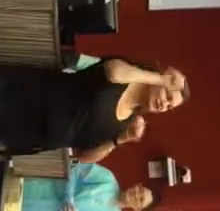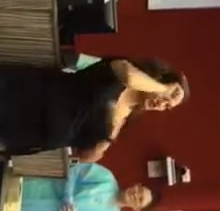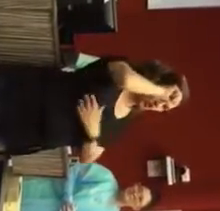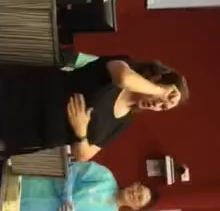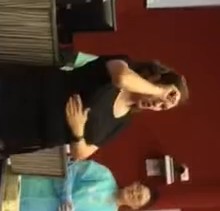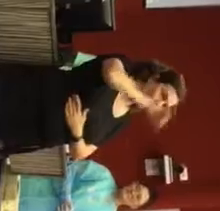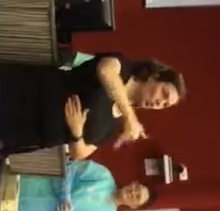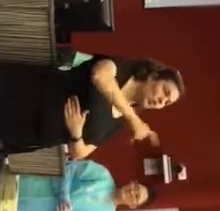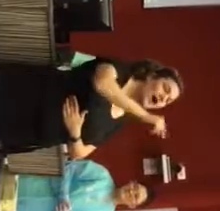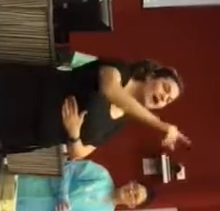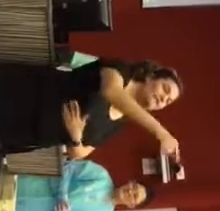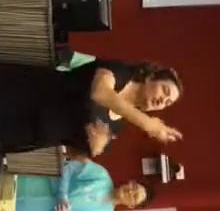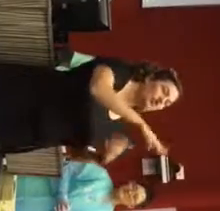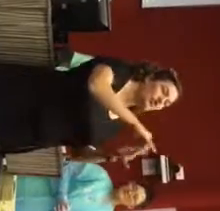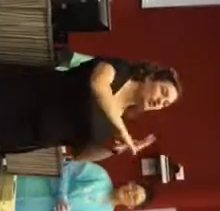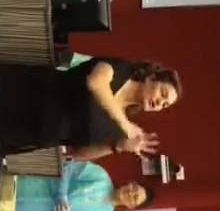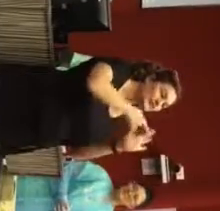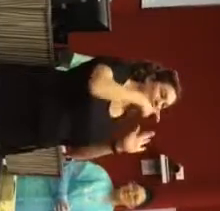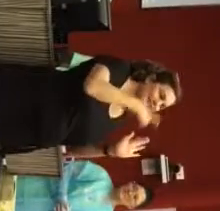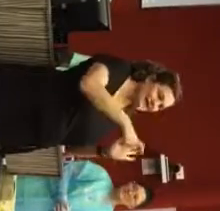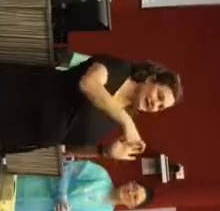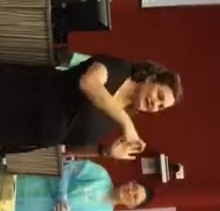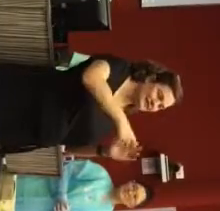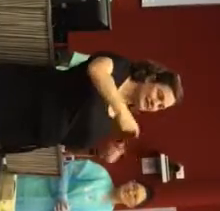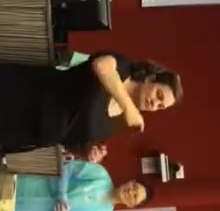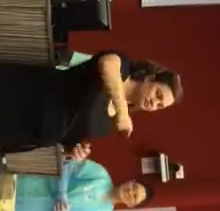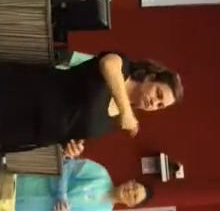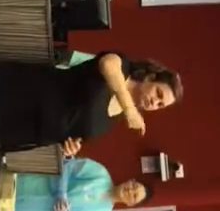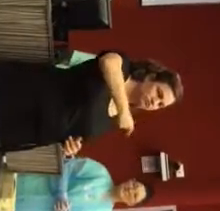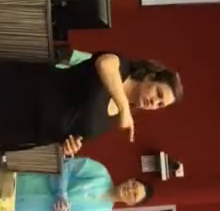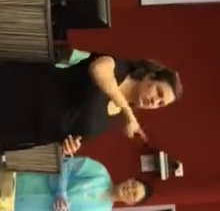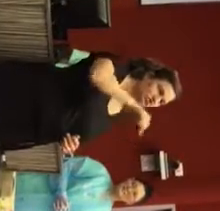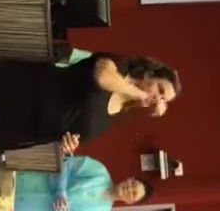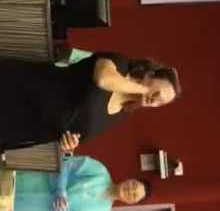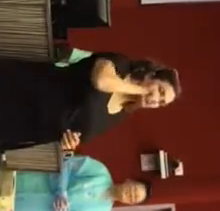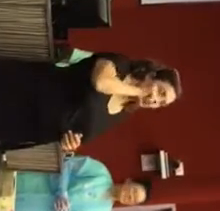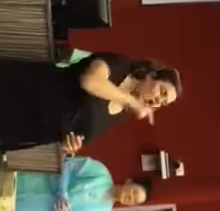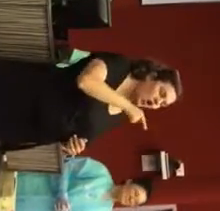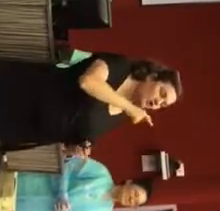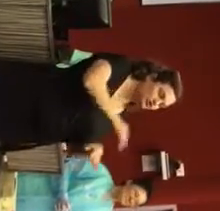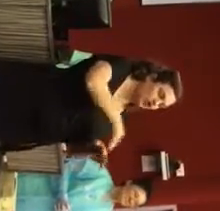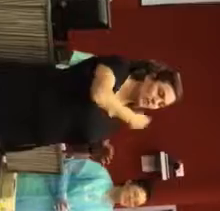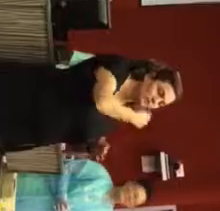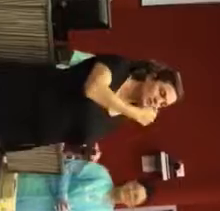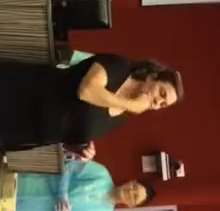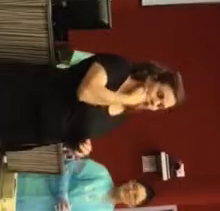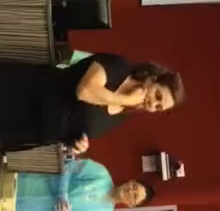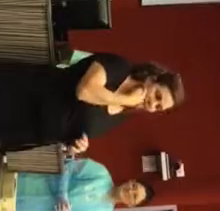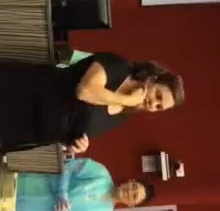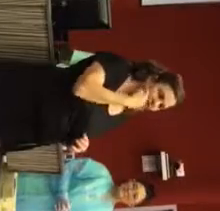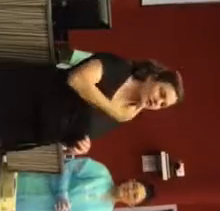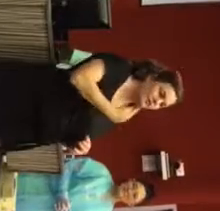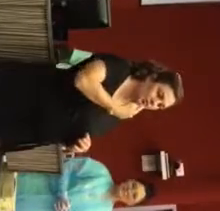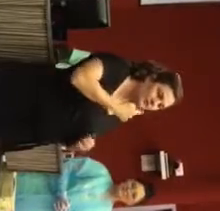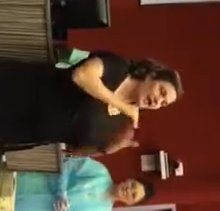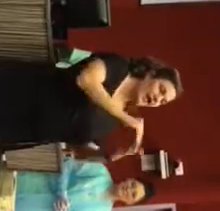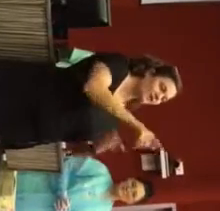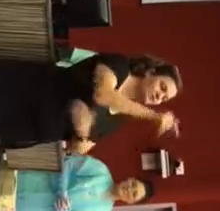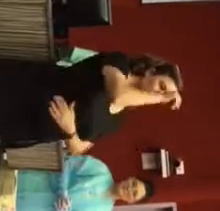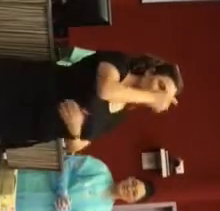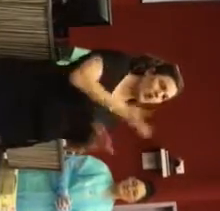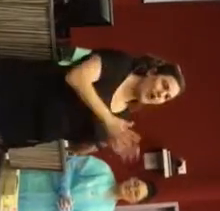vibrate a little bit different to help you to go to a different area in your mouth. So that helps to let your toothbrush kind of help you with the time of brushing